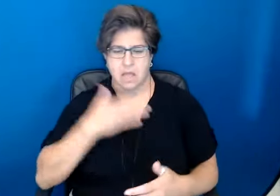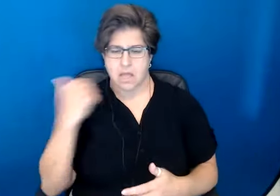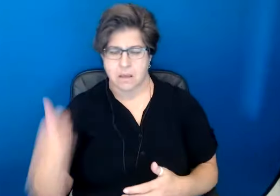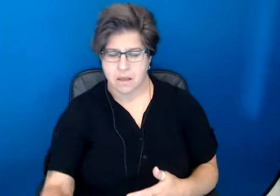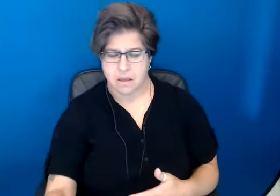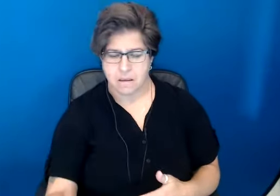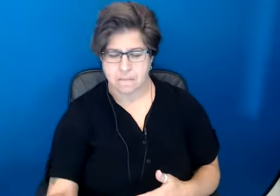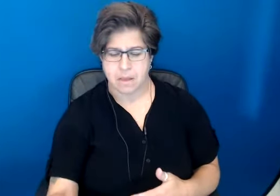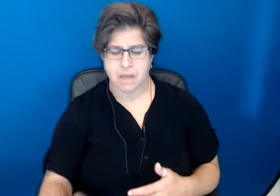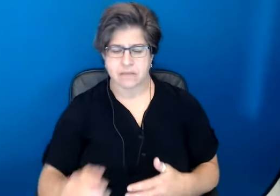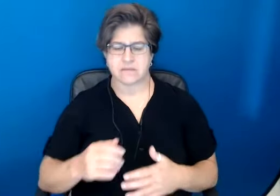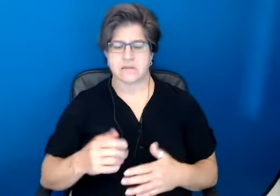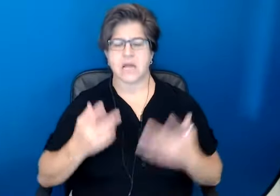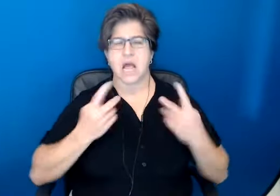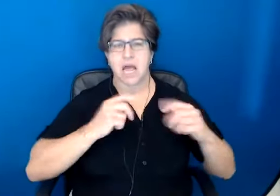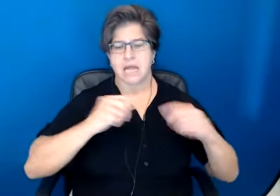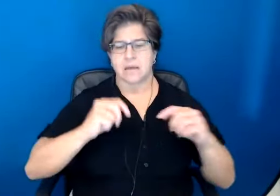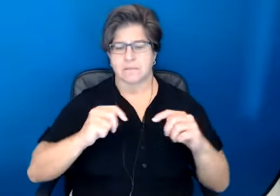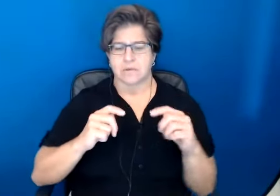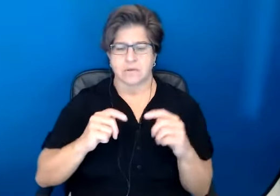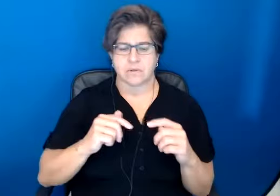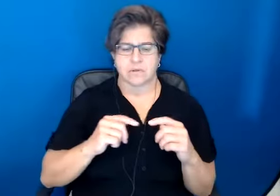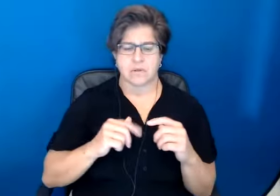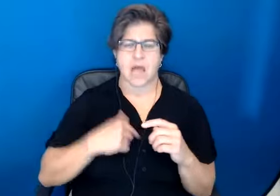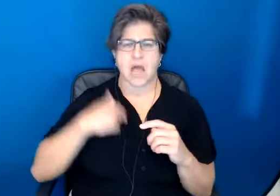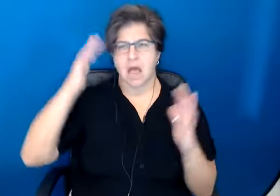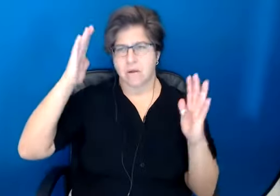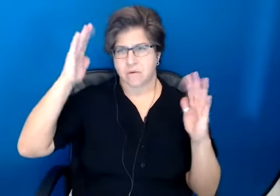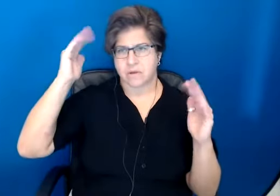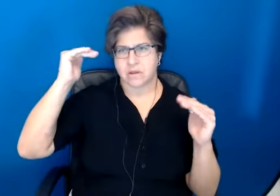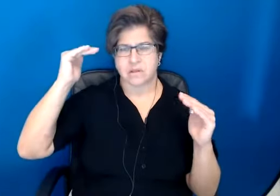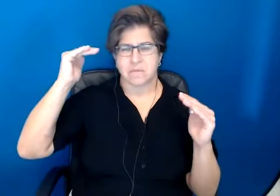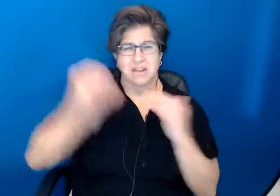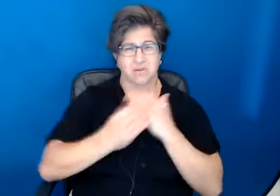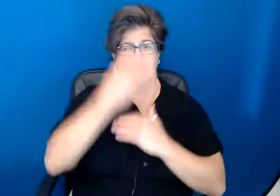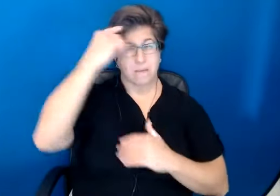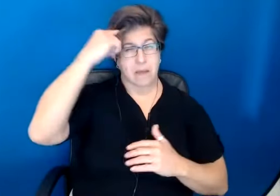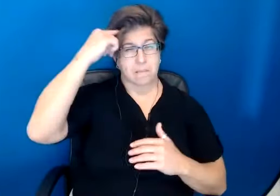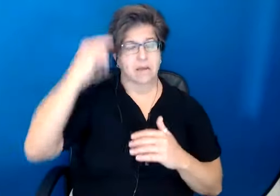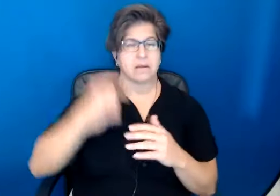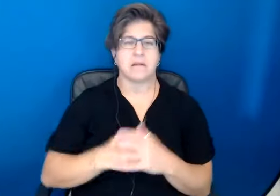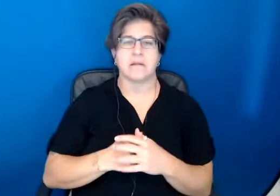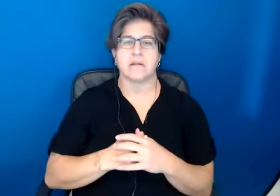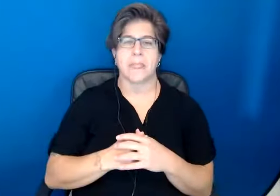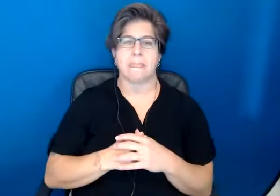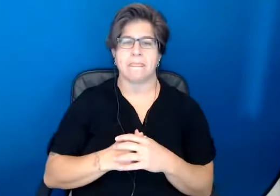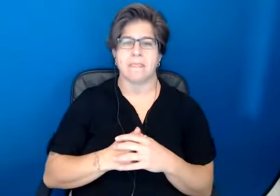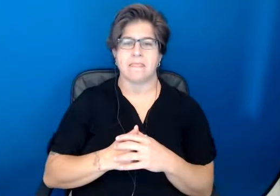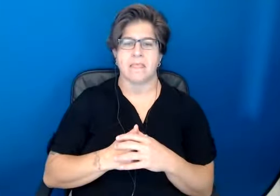it was impossible for me to believe that I deserved the love that you people deserved, that anybody deserved. There was no way